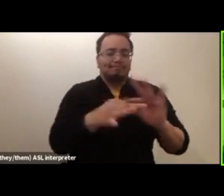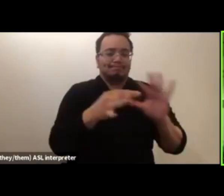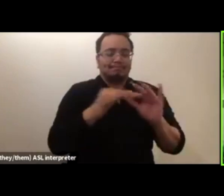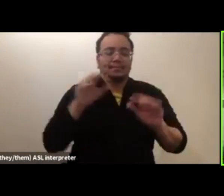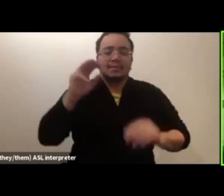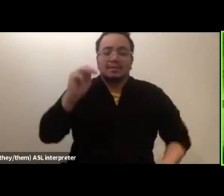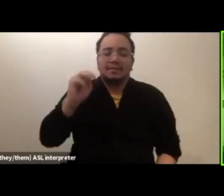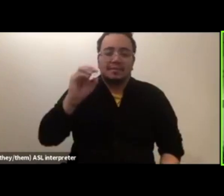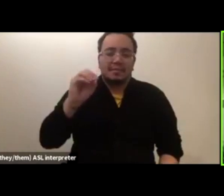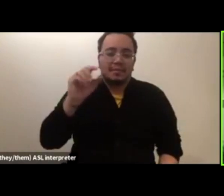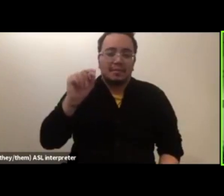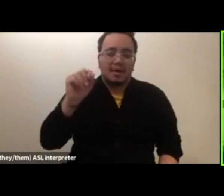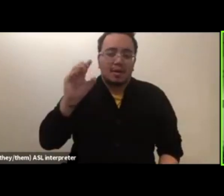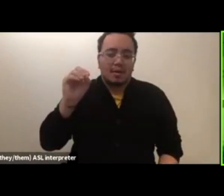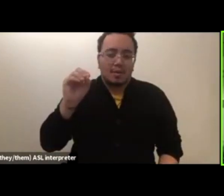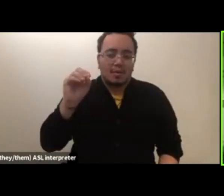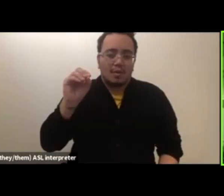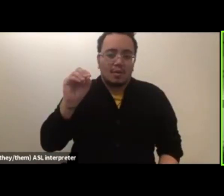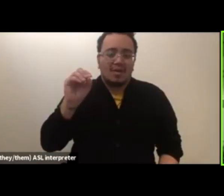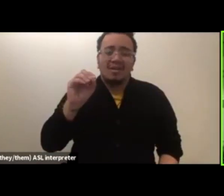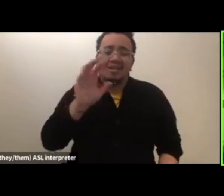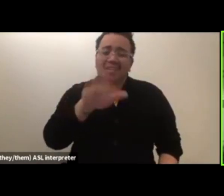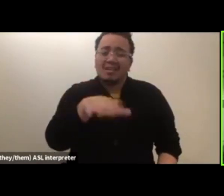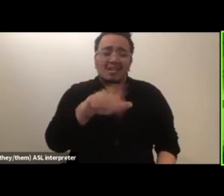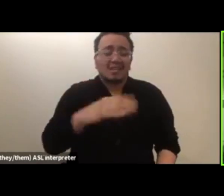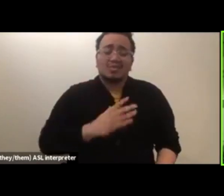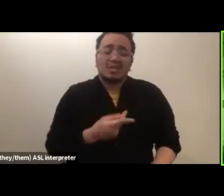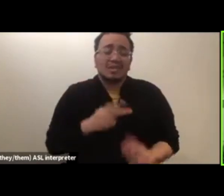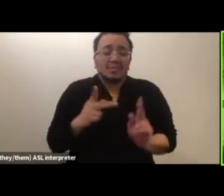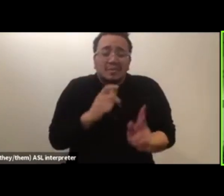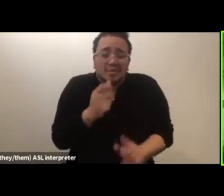as trans folks, a lot of times we don't like being in uncomfortable spaces.